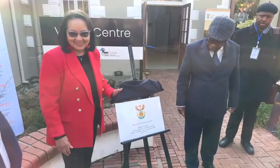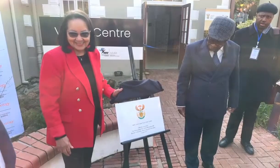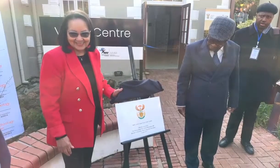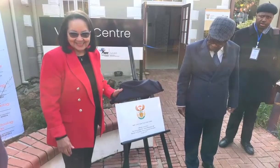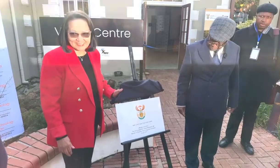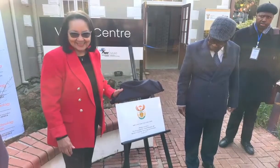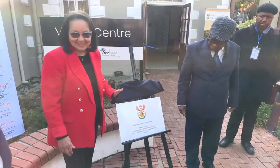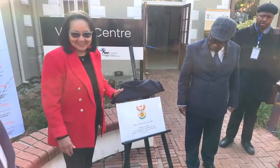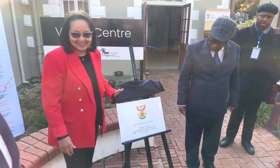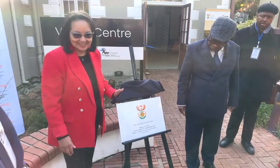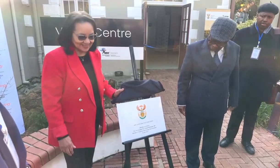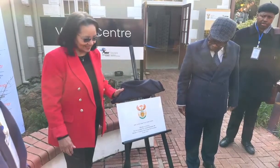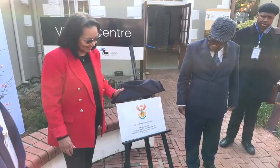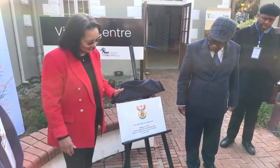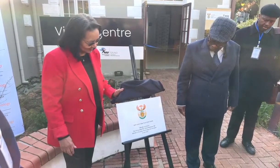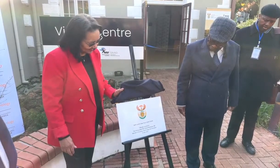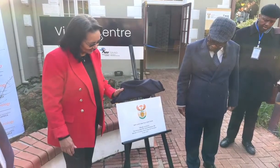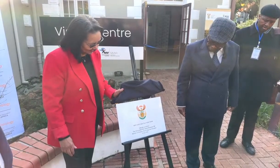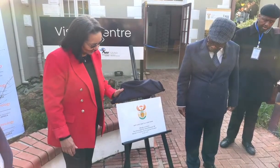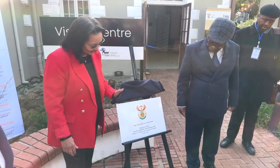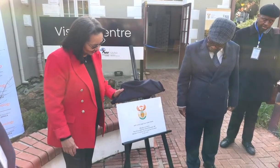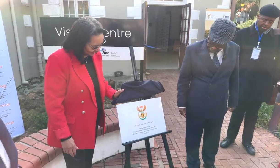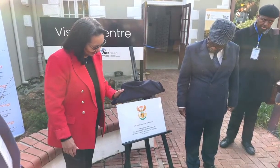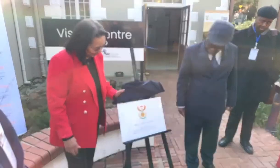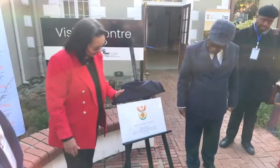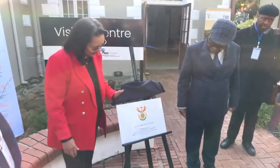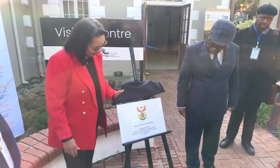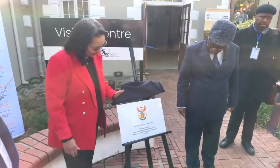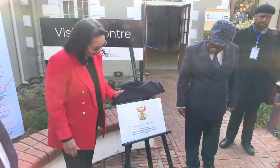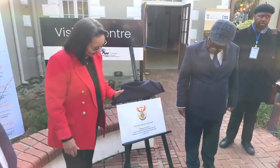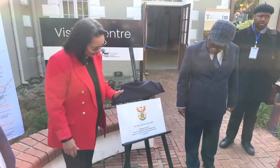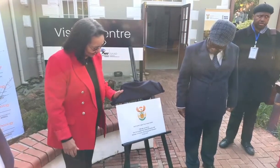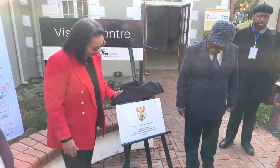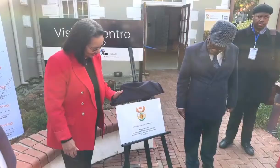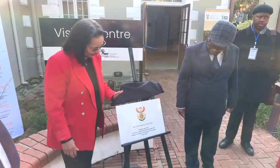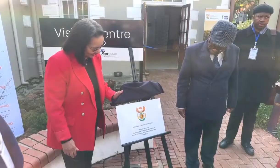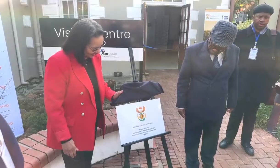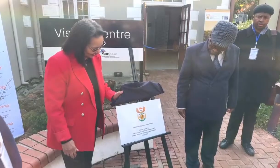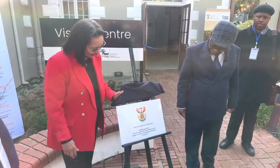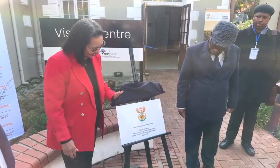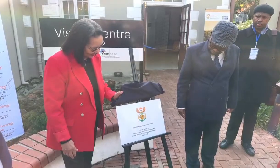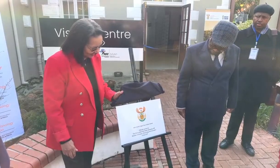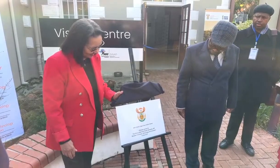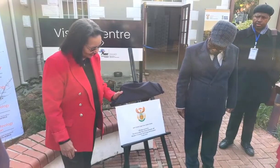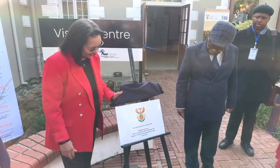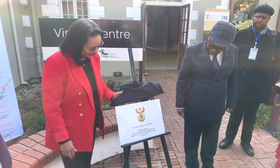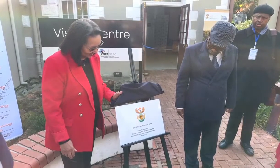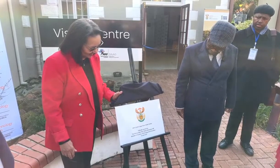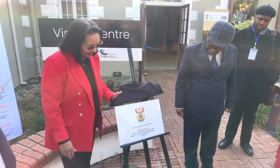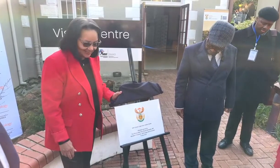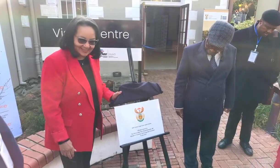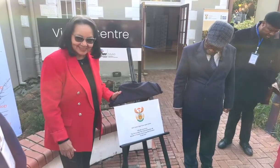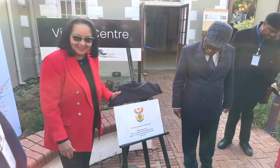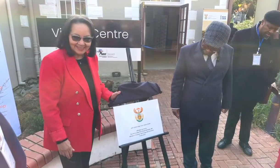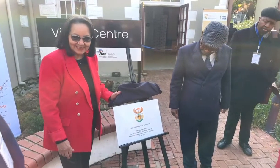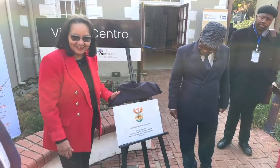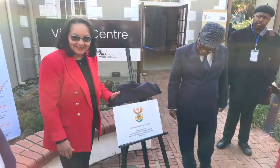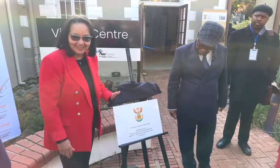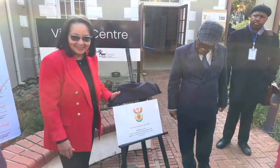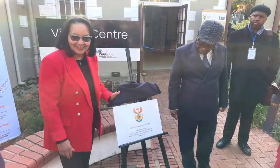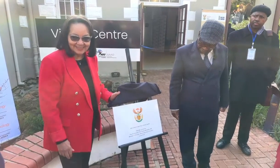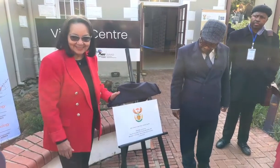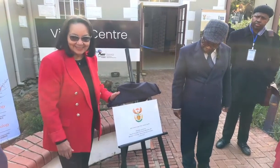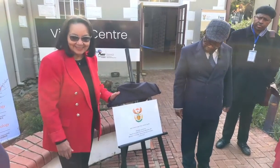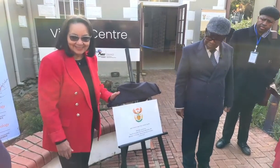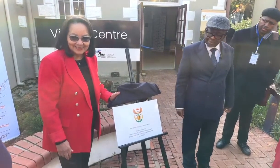Center, officially opened by the Honorable Professor Nzimande, MP, Minister of Science, Technology and